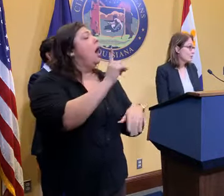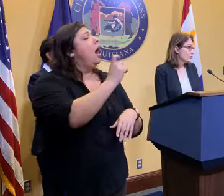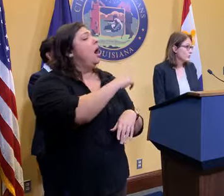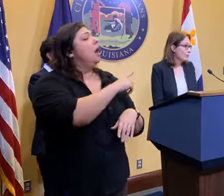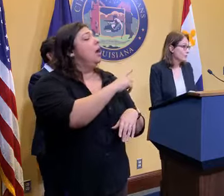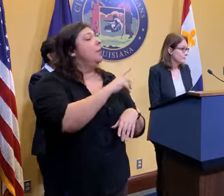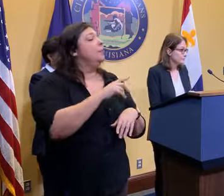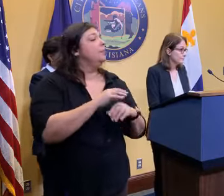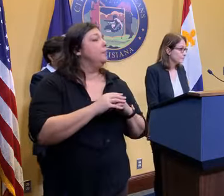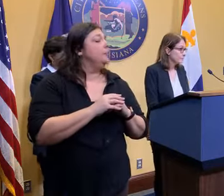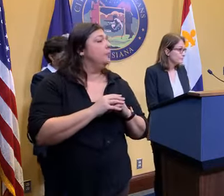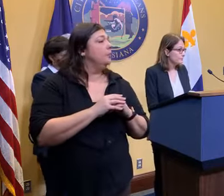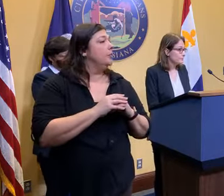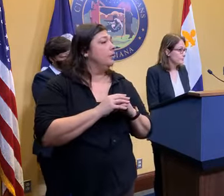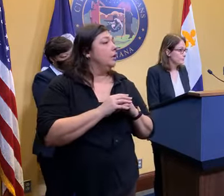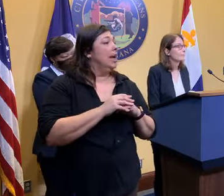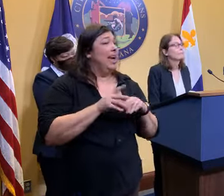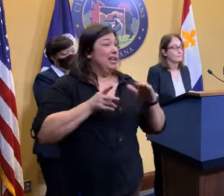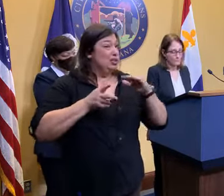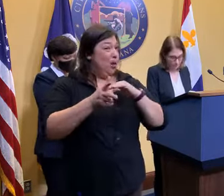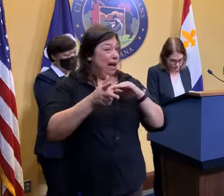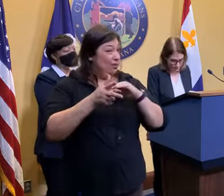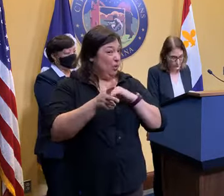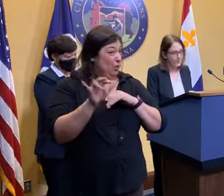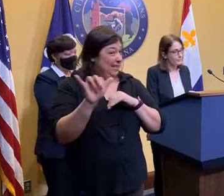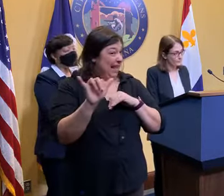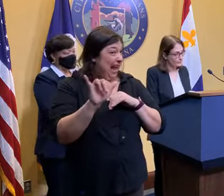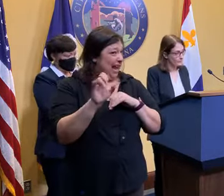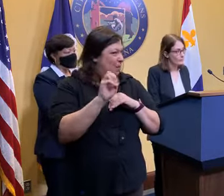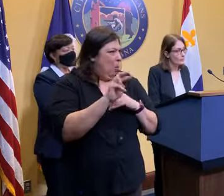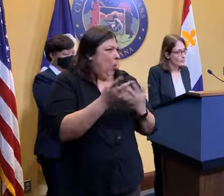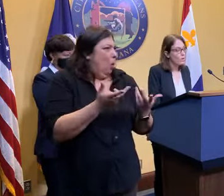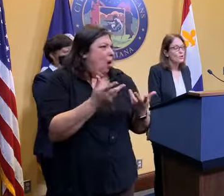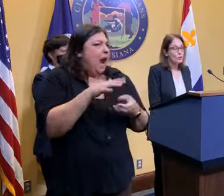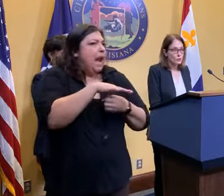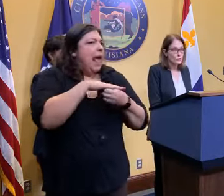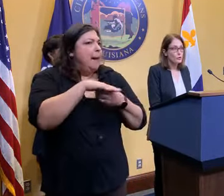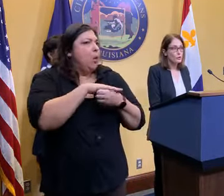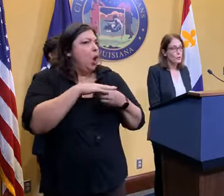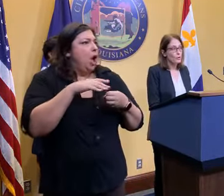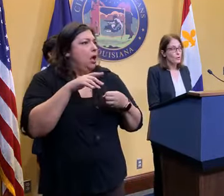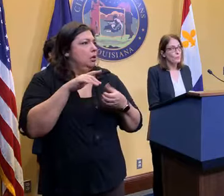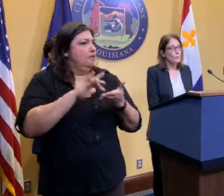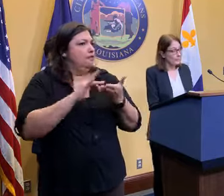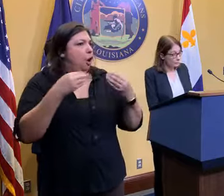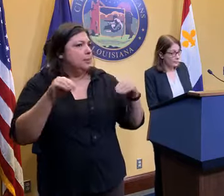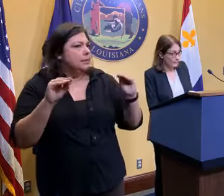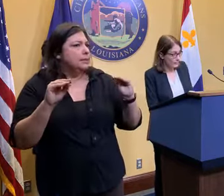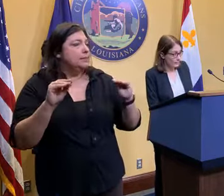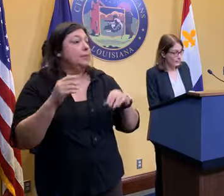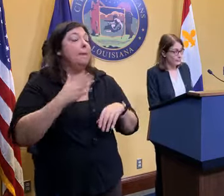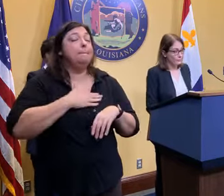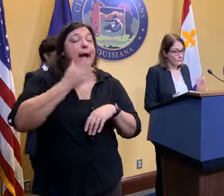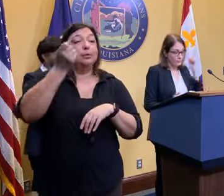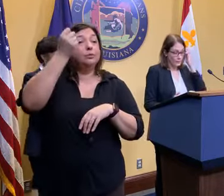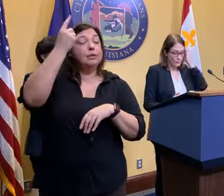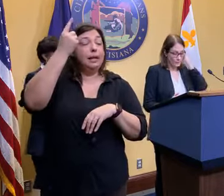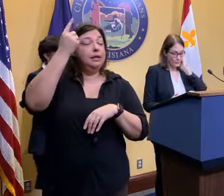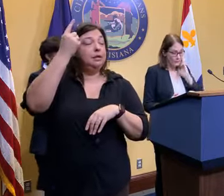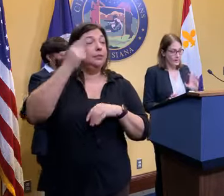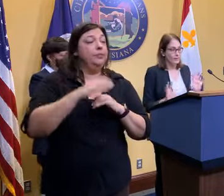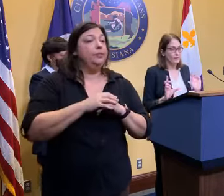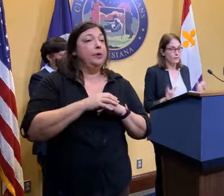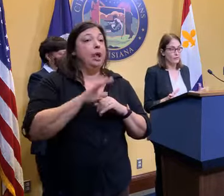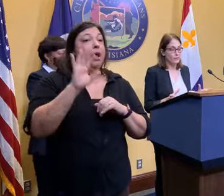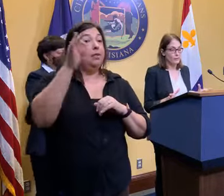that a little bit. Sure. Just tell a picture. I mean, would it be drive-through things like the testing was, or going Yeah. to a neighborhood drugstore? So my understanding is that